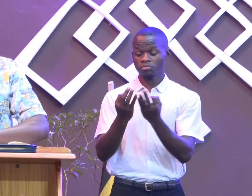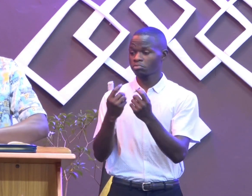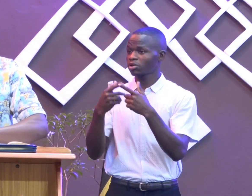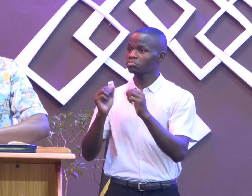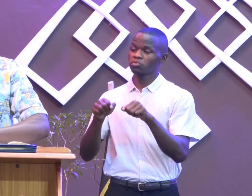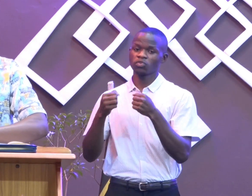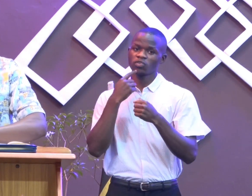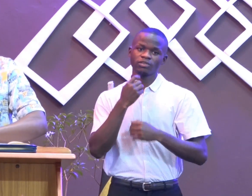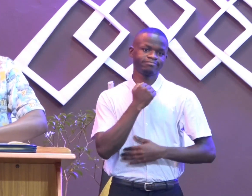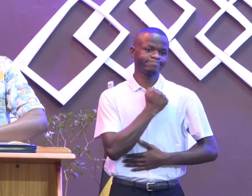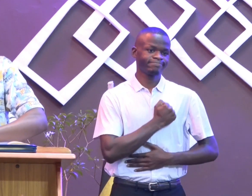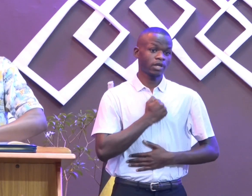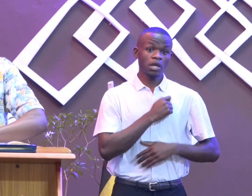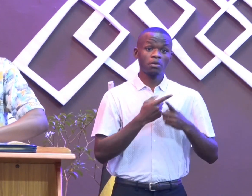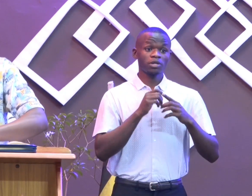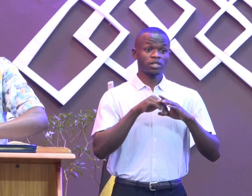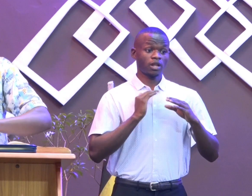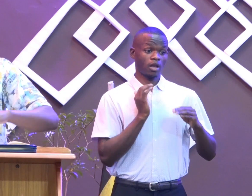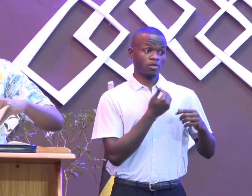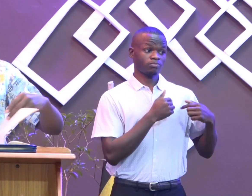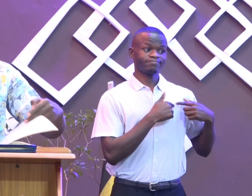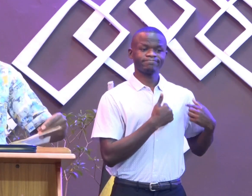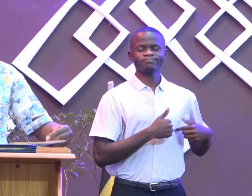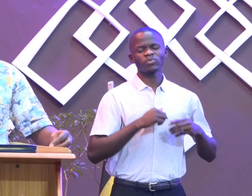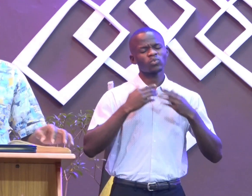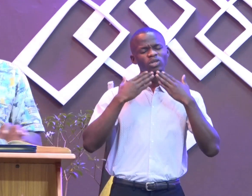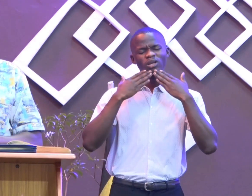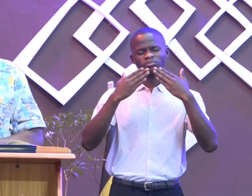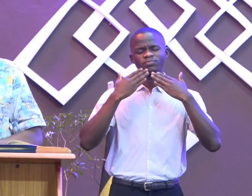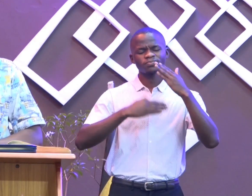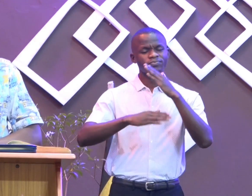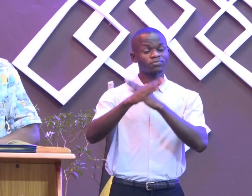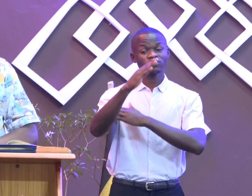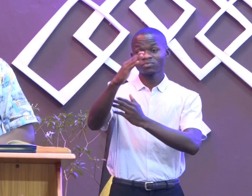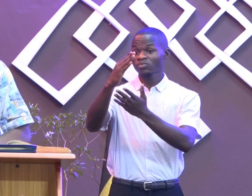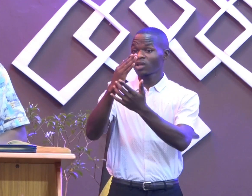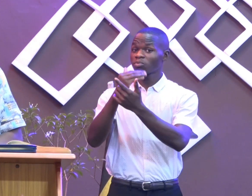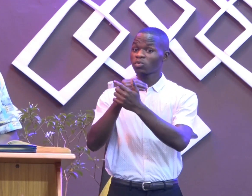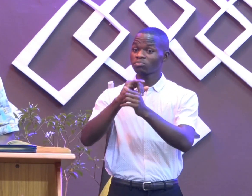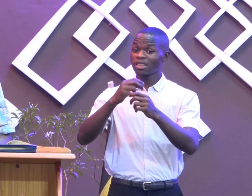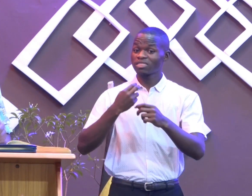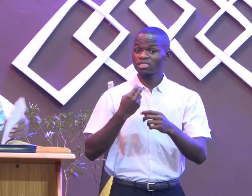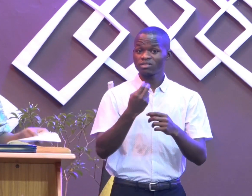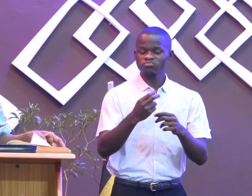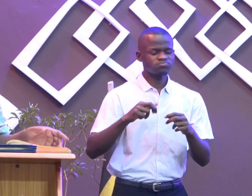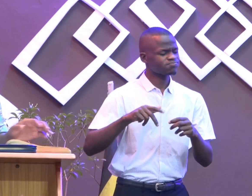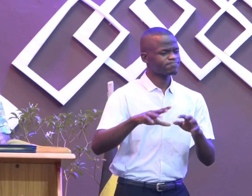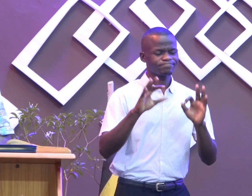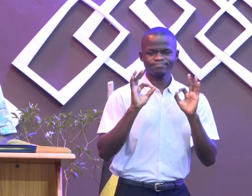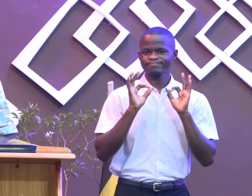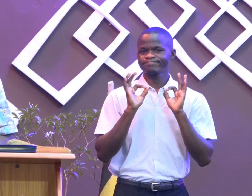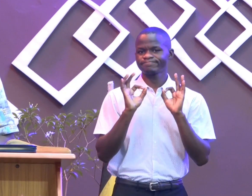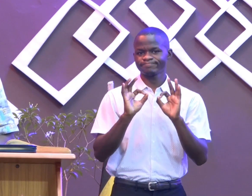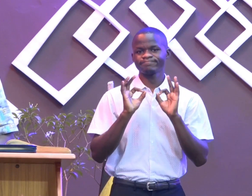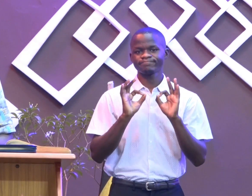nti kitalo naye ate mitima gyaffe. Tusima Katonda kubanga olugendo yalutambula bulungi. And I want